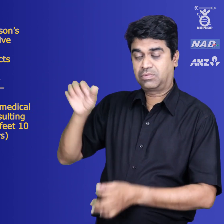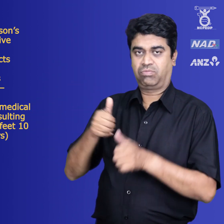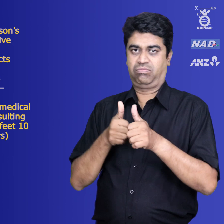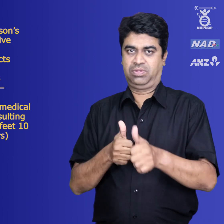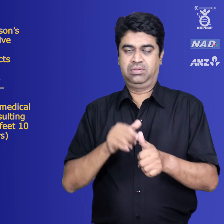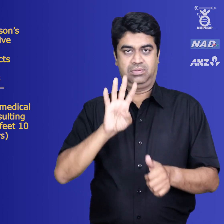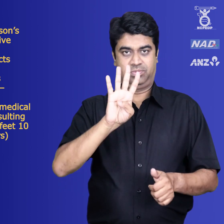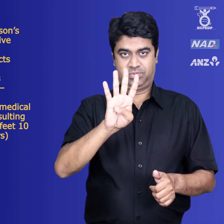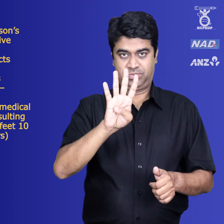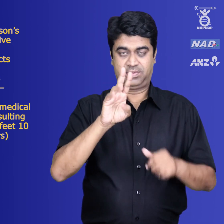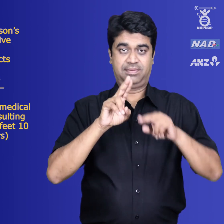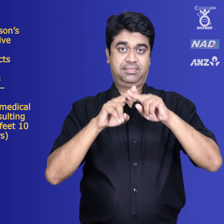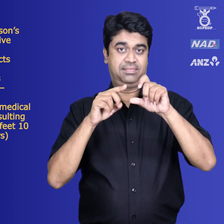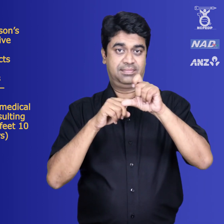less.